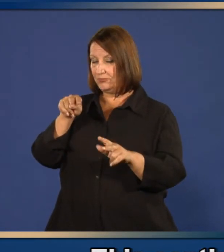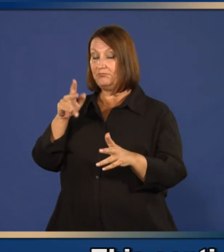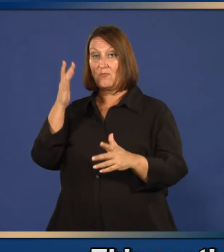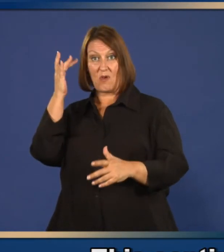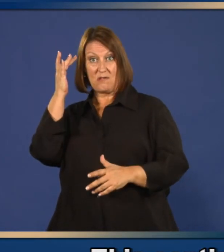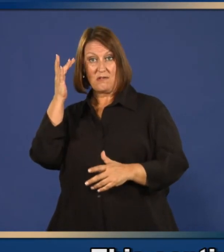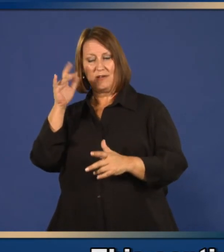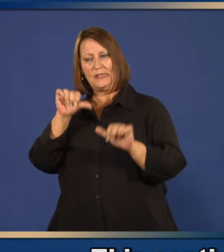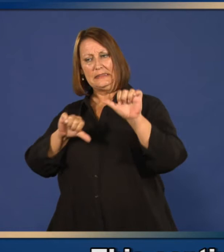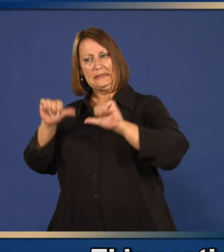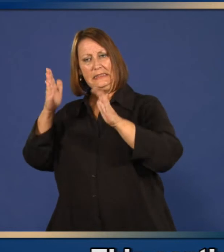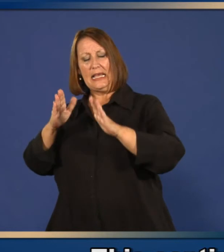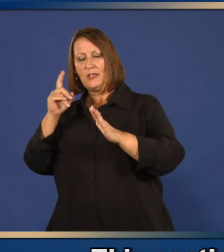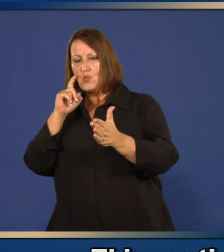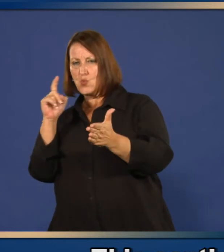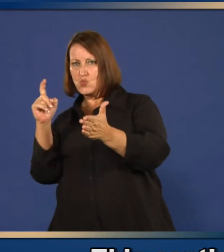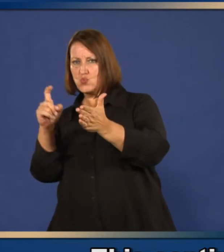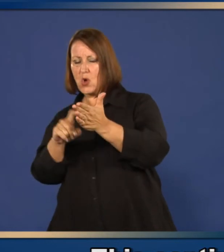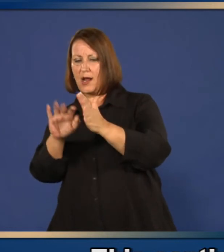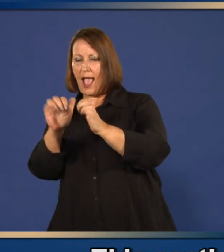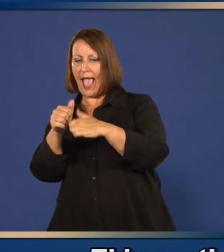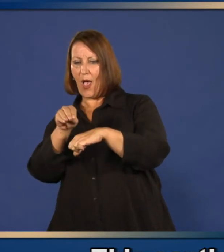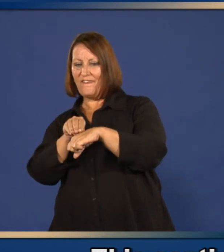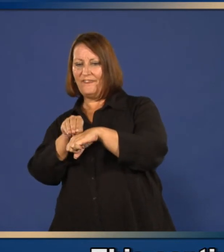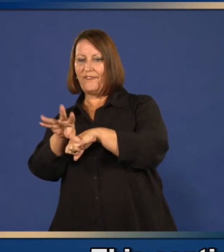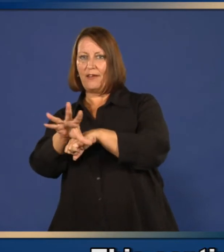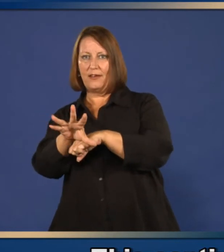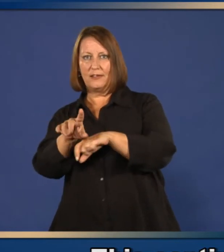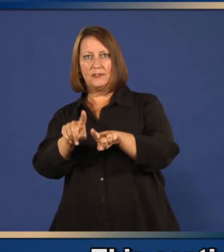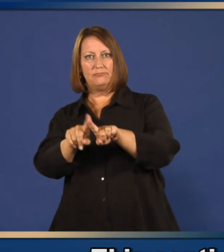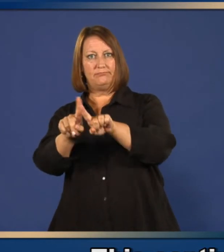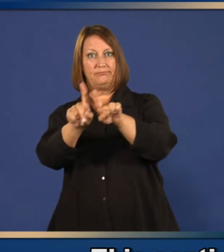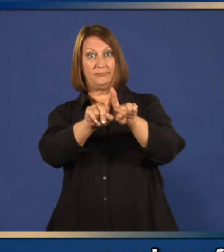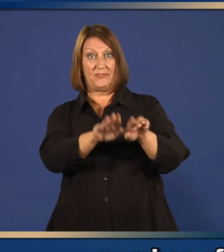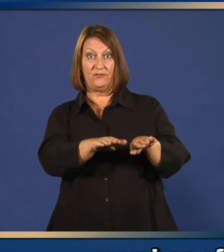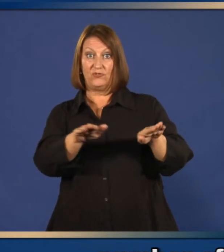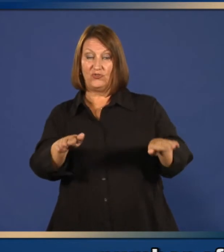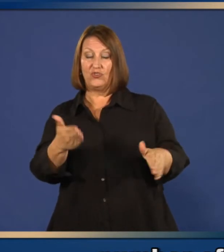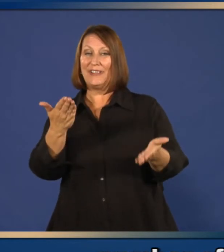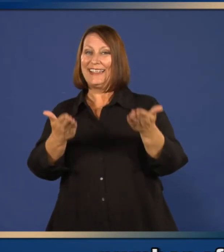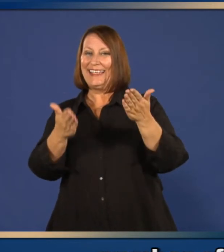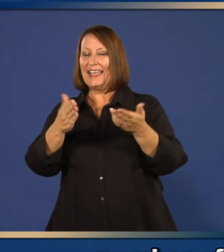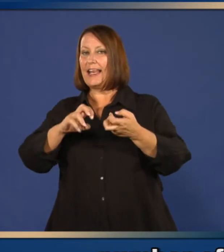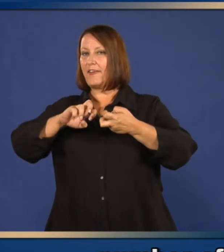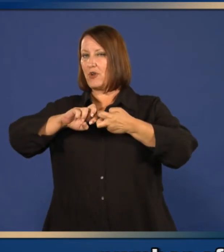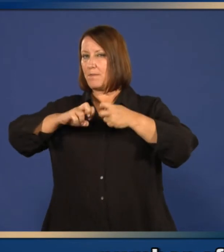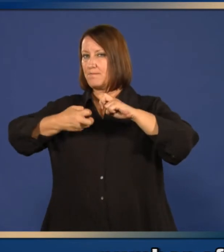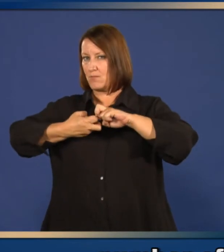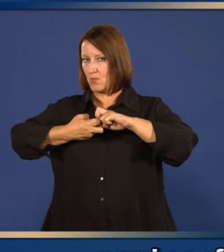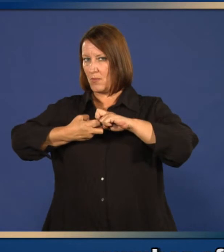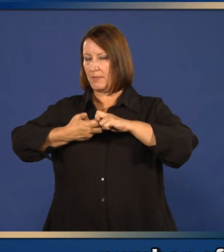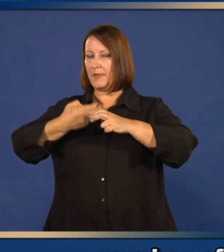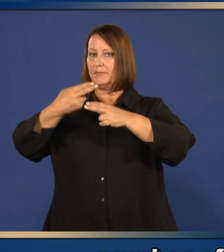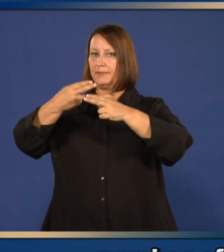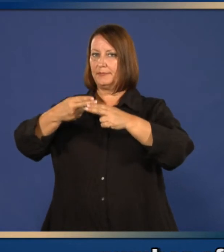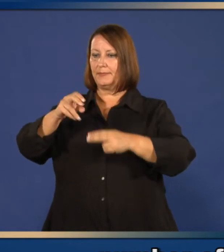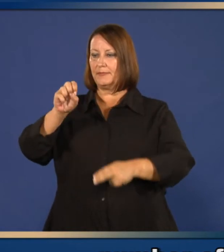uncover any rare side effects, even if they affect only a small number of children.